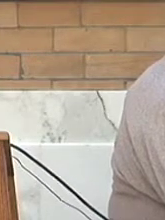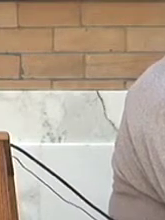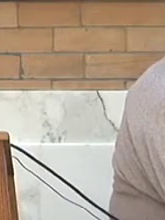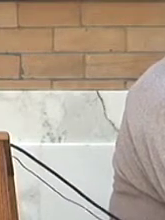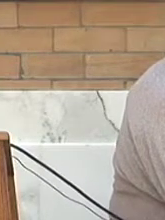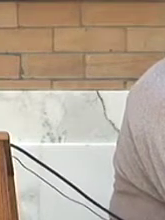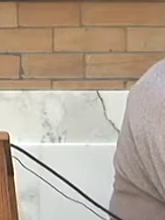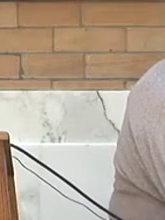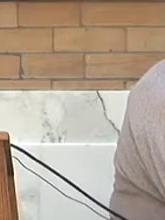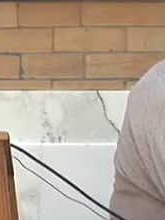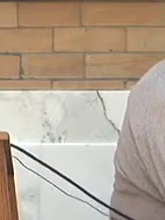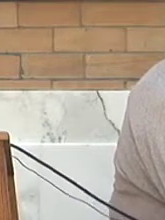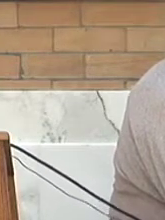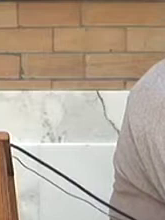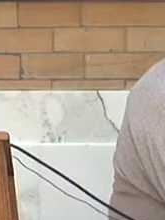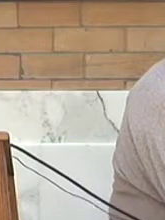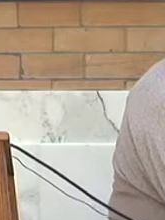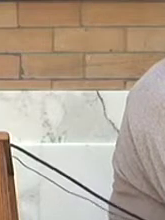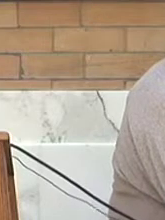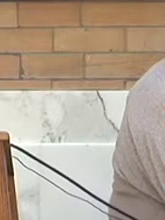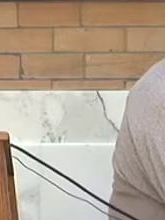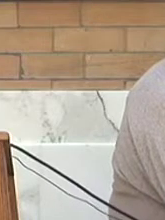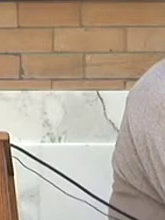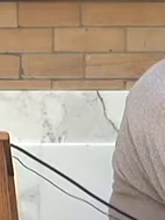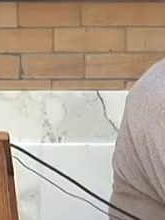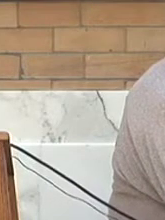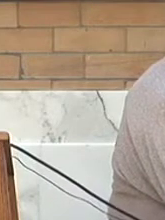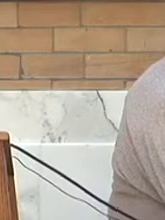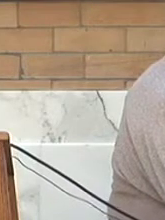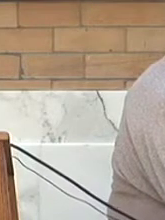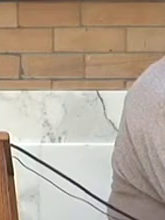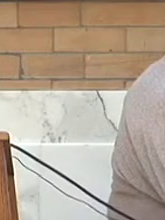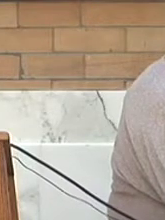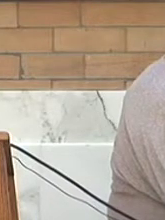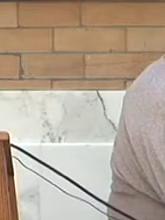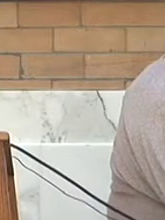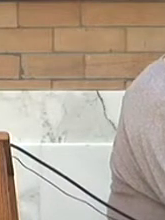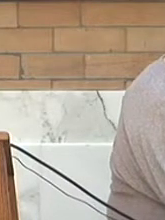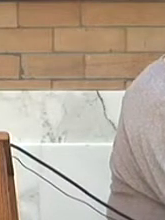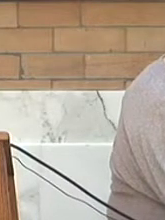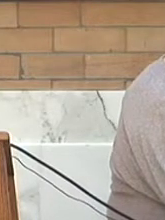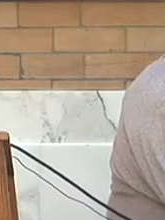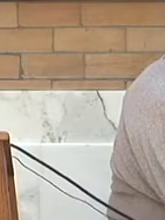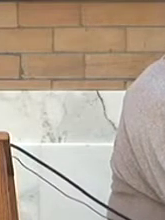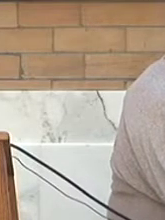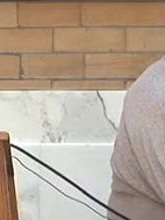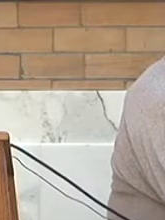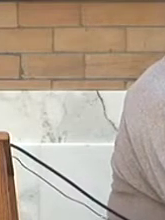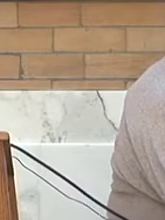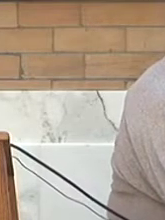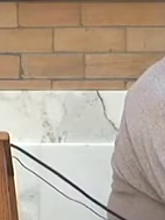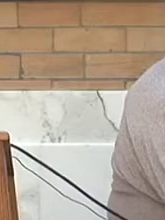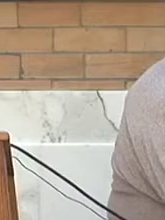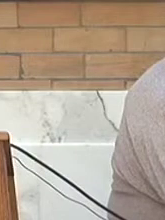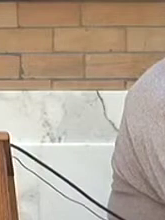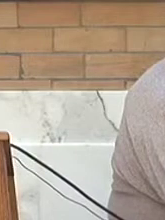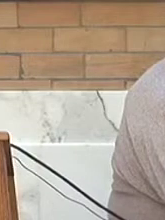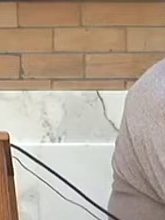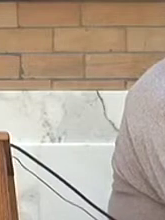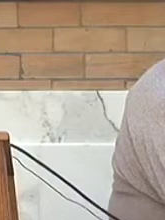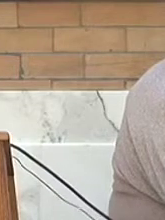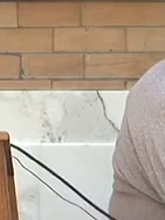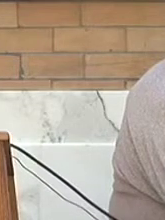secure. Food that is cooked to be nutritious to help me to be healthy and watch my